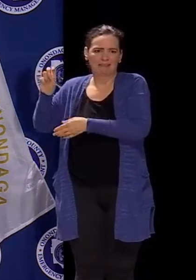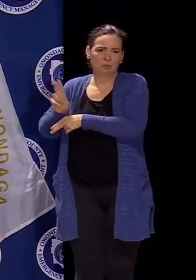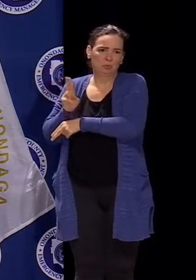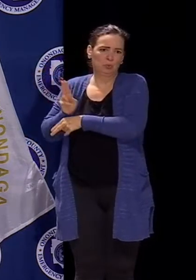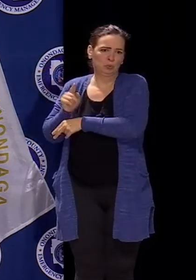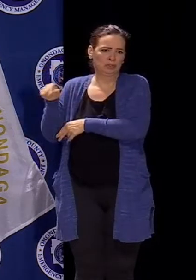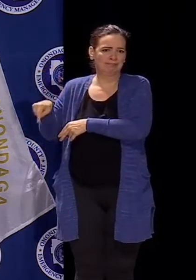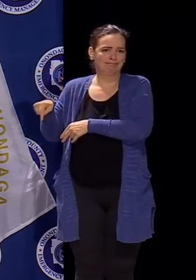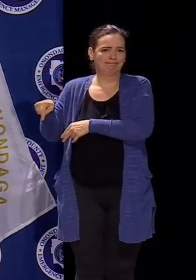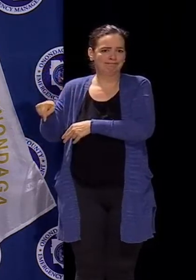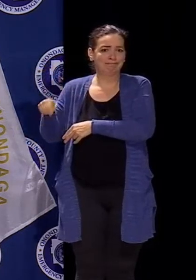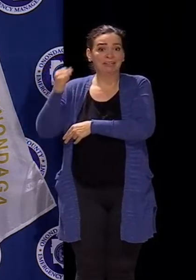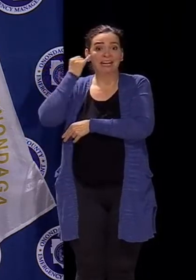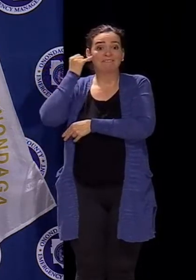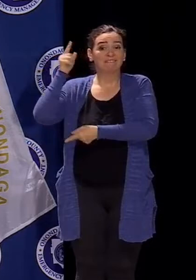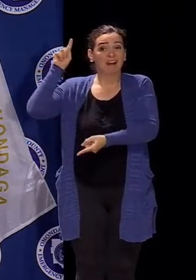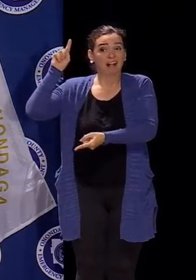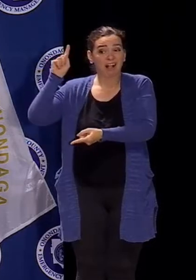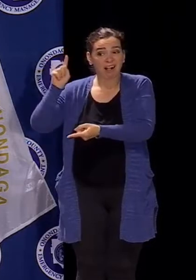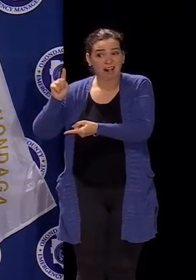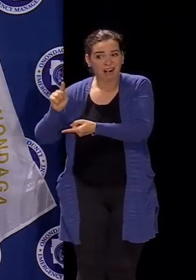point.